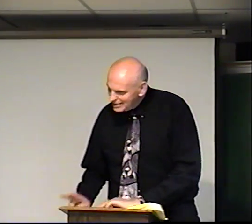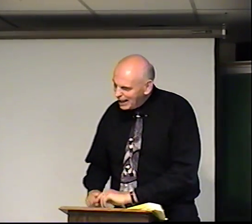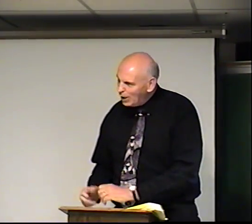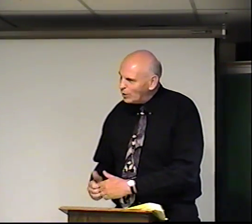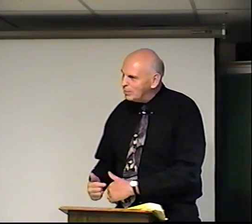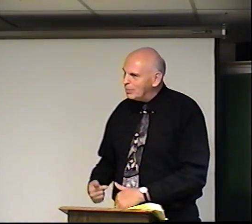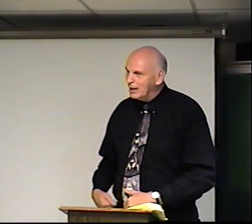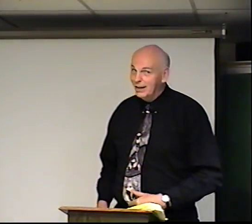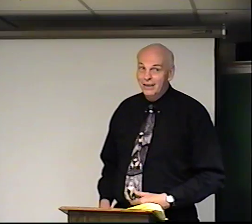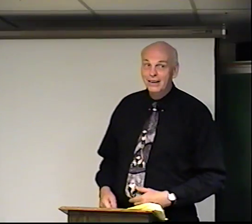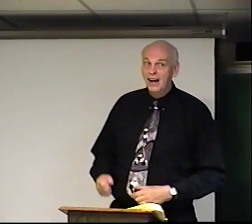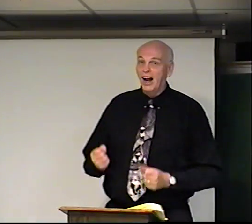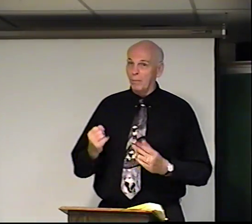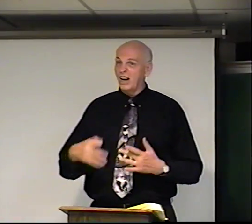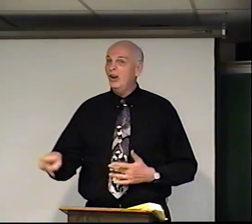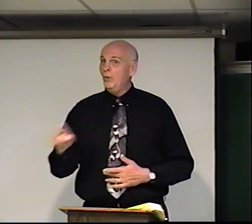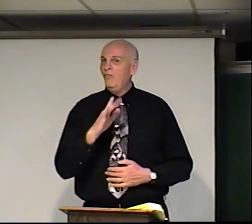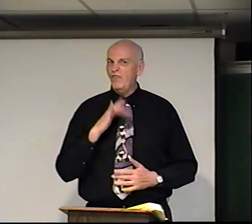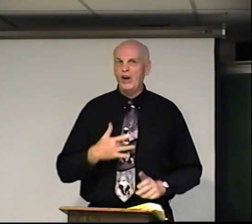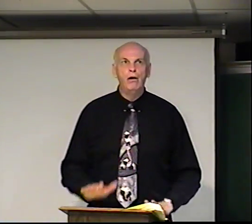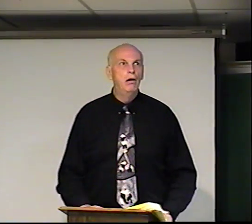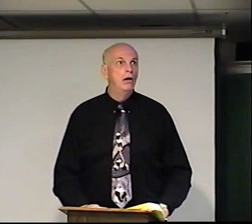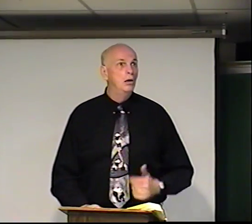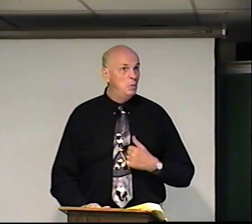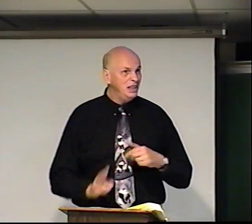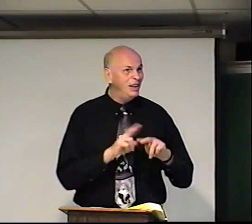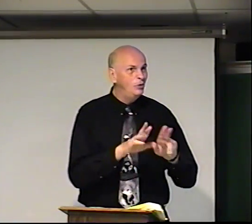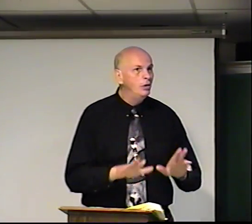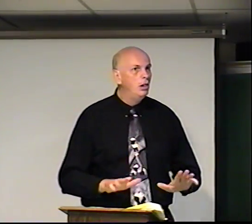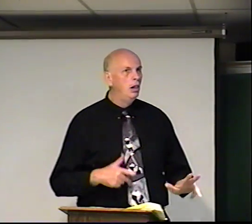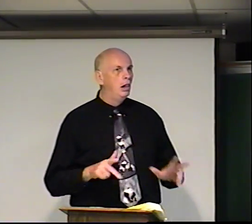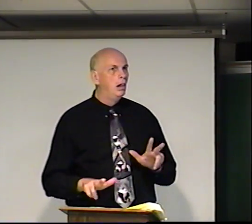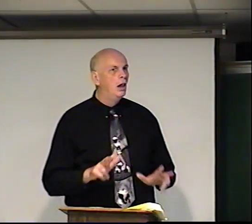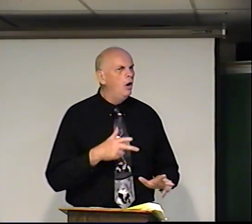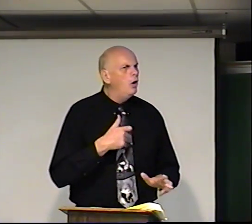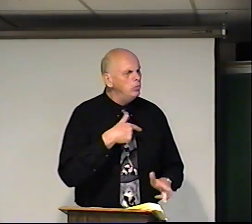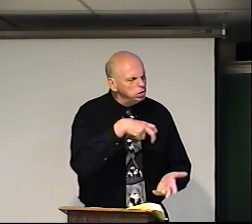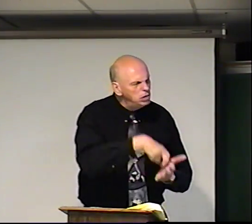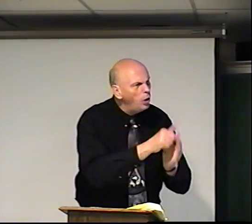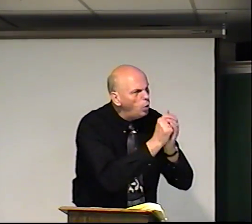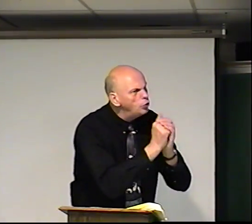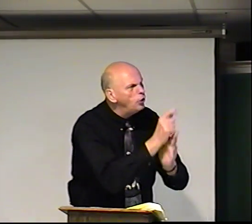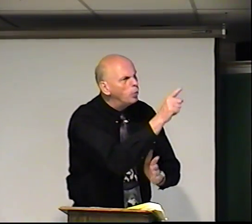Get out with me. There's many of you up there. This is the truth. Oh, yeah, worship.